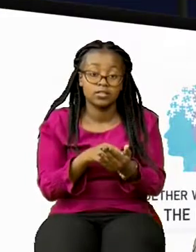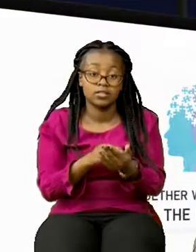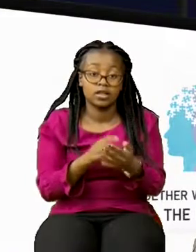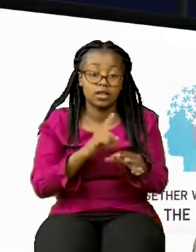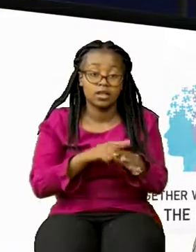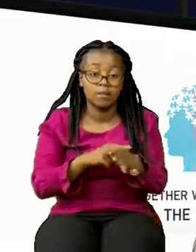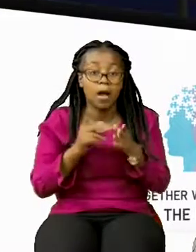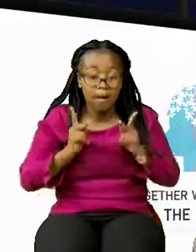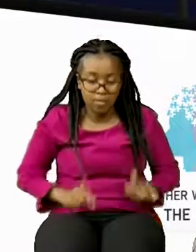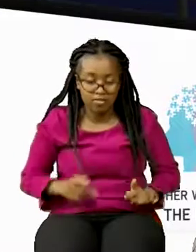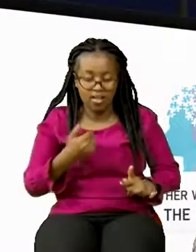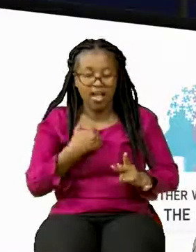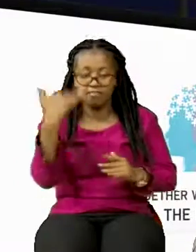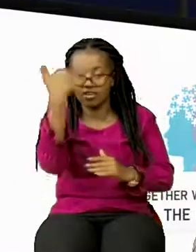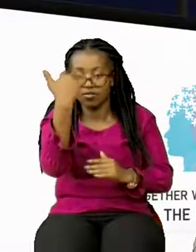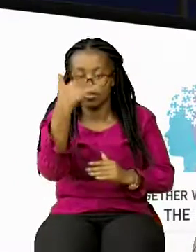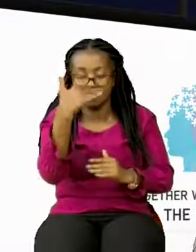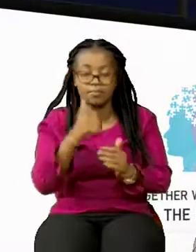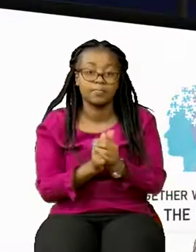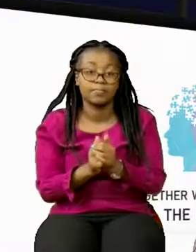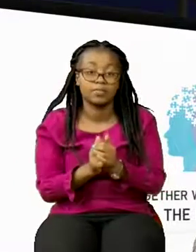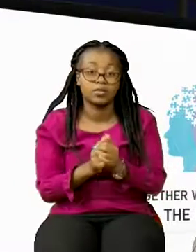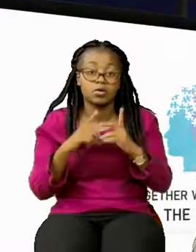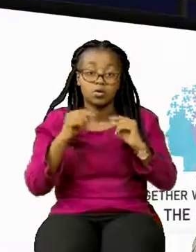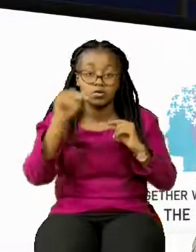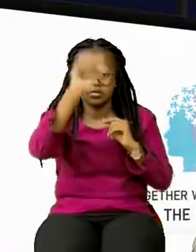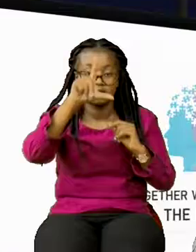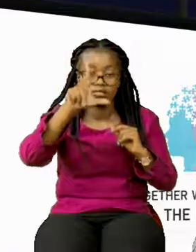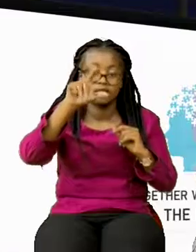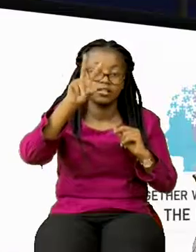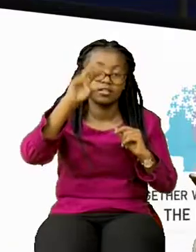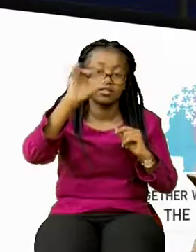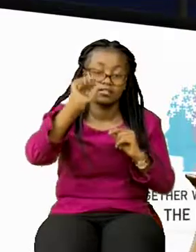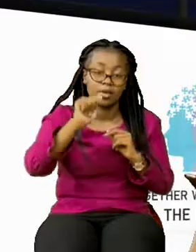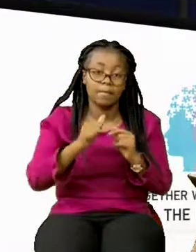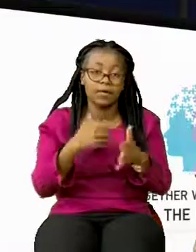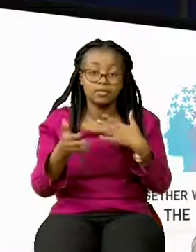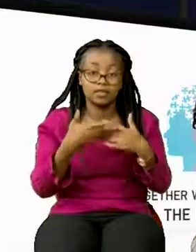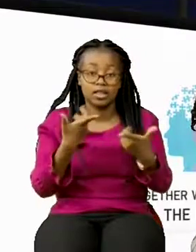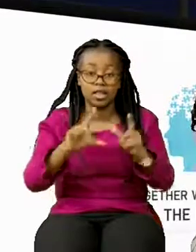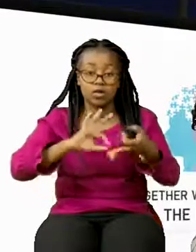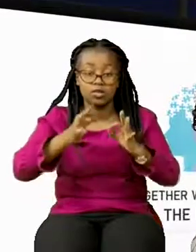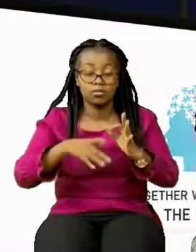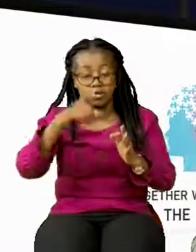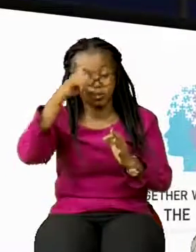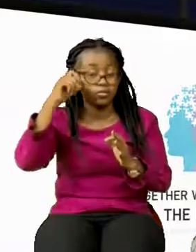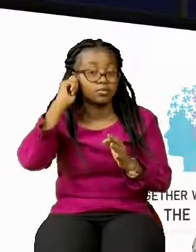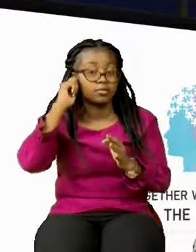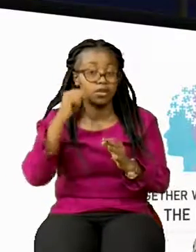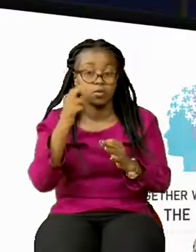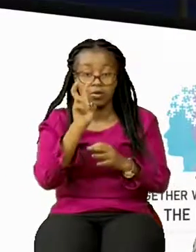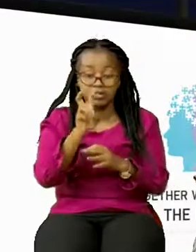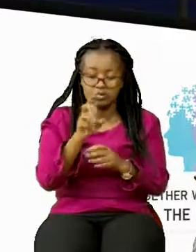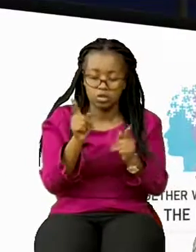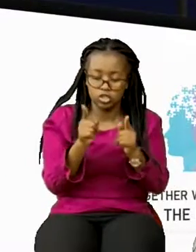when a person has autism spectrum disorder. I'm your host, Sylvia Moramo Chabo, with my interpreter, Maureen Maida, and we'll see